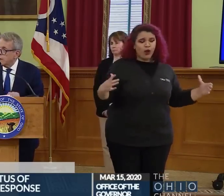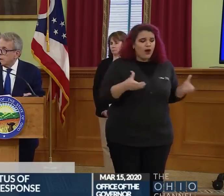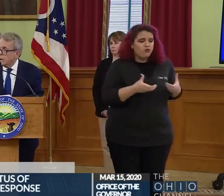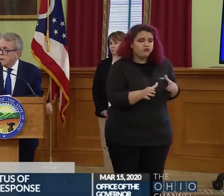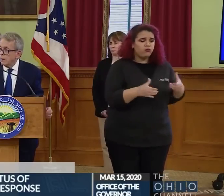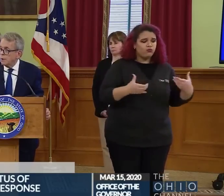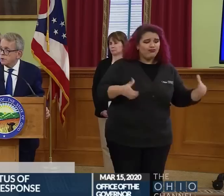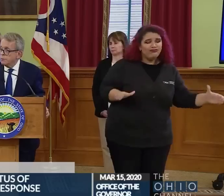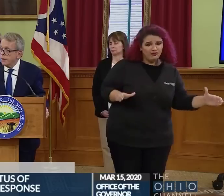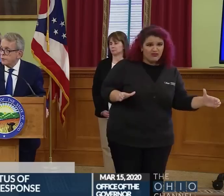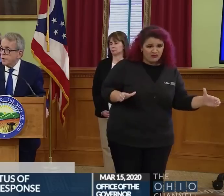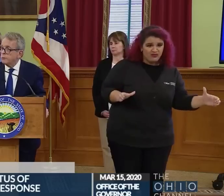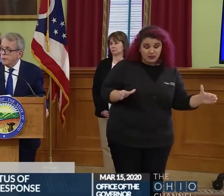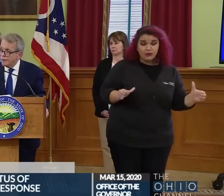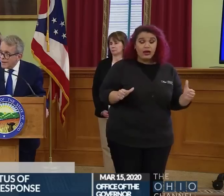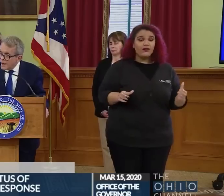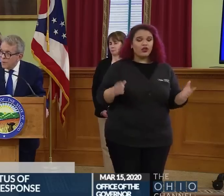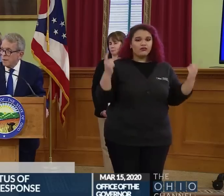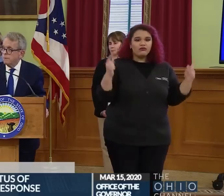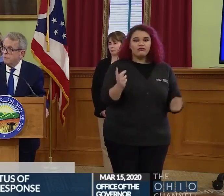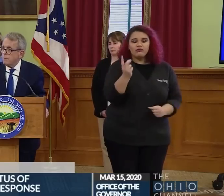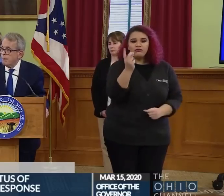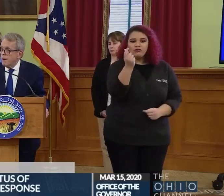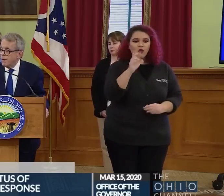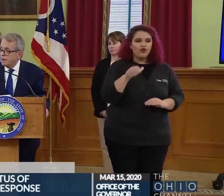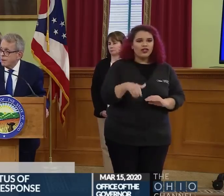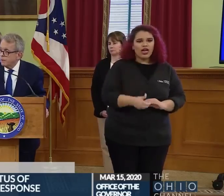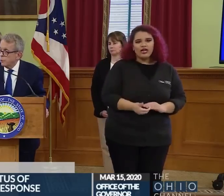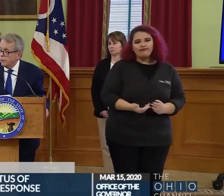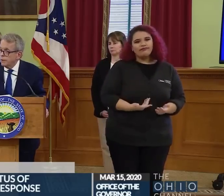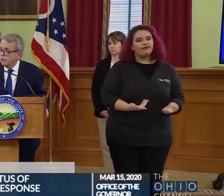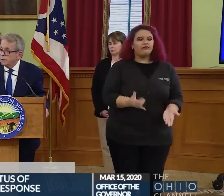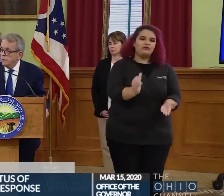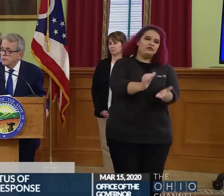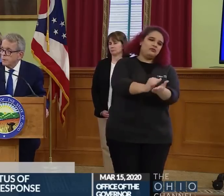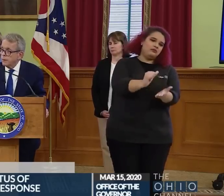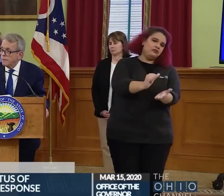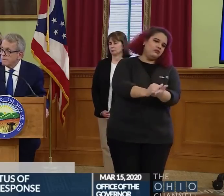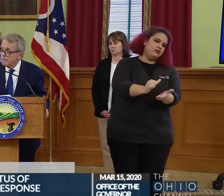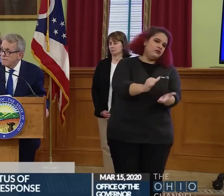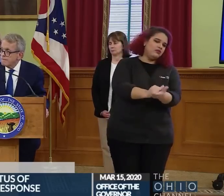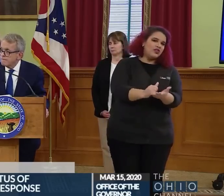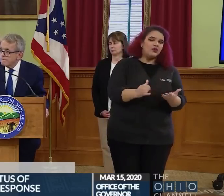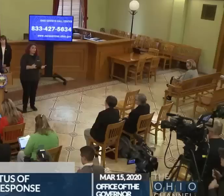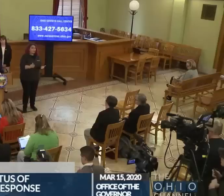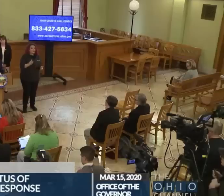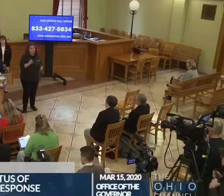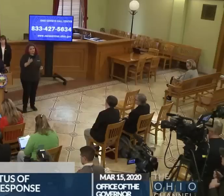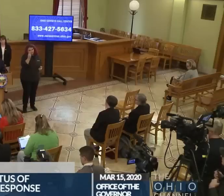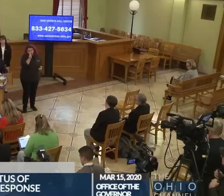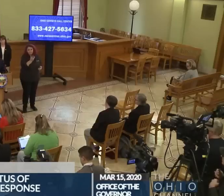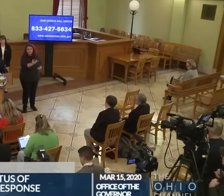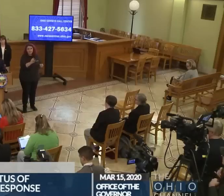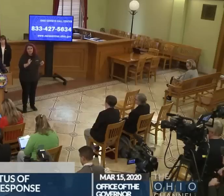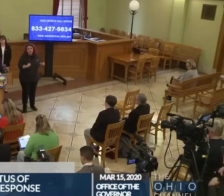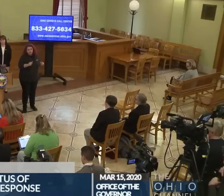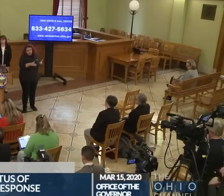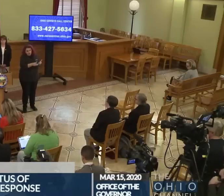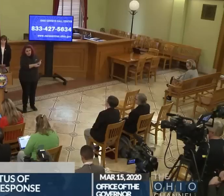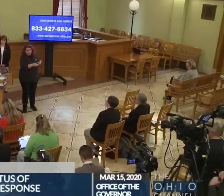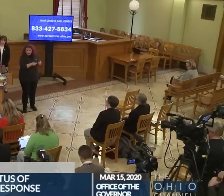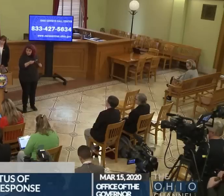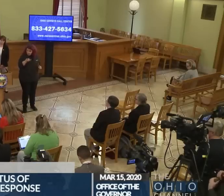overnight doesn't make sense. But it's coming. It certainly is coming. Do you feel like? Yeah, John was saying that.